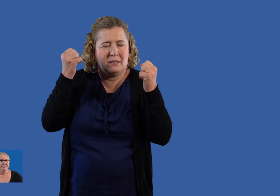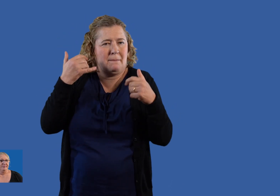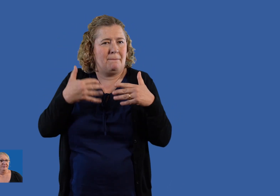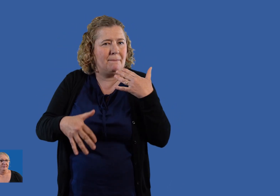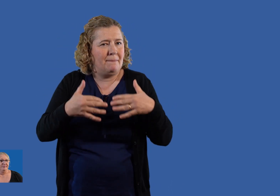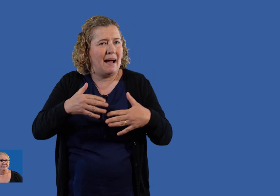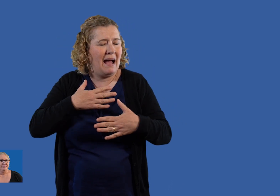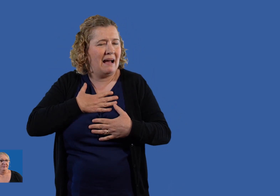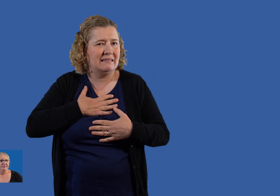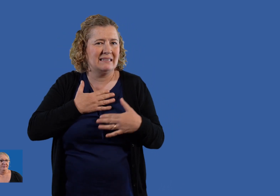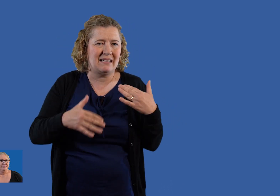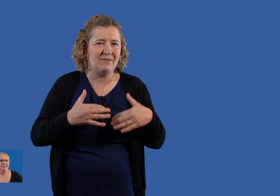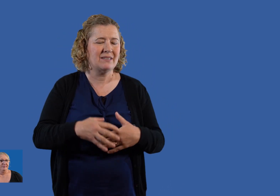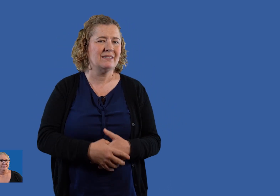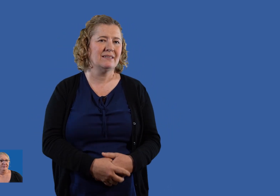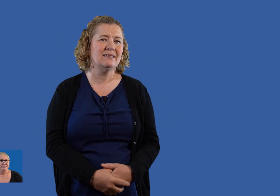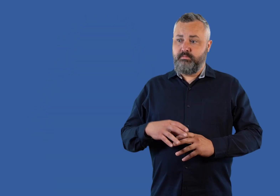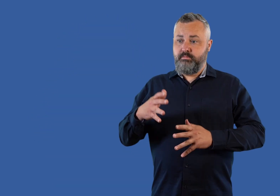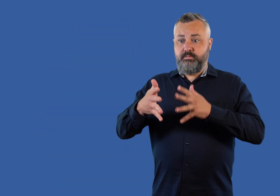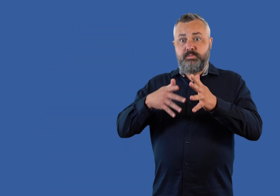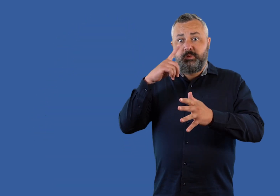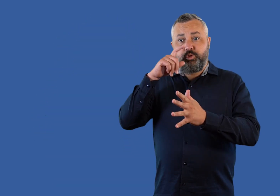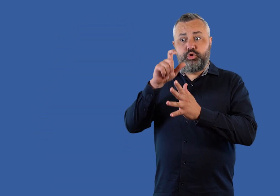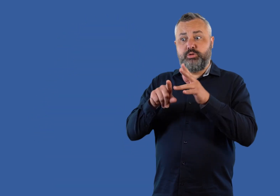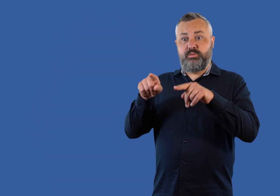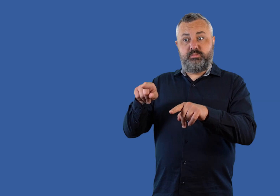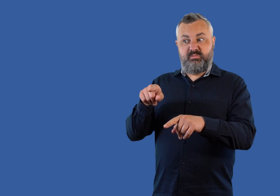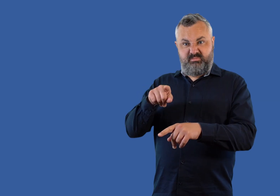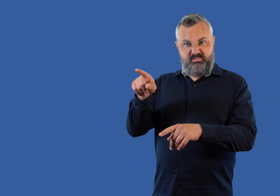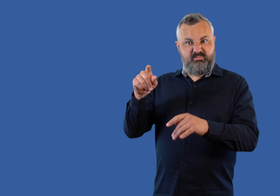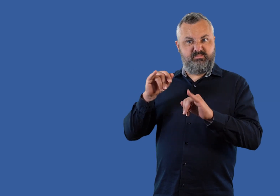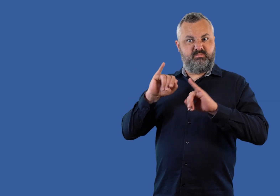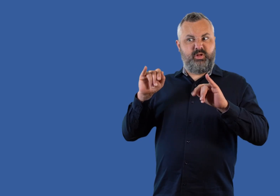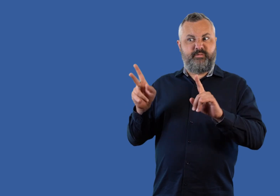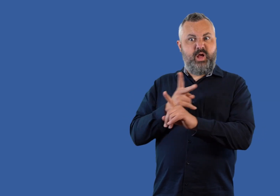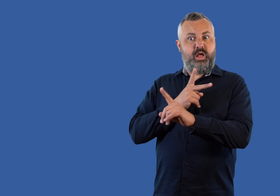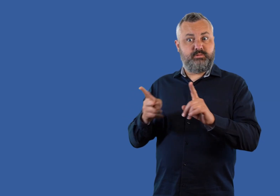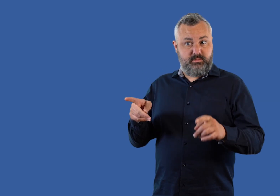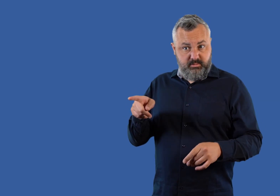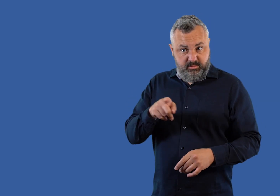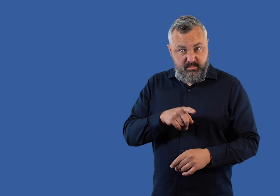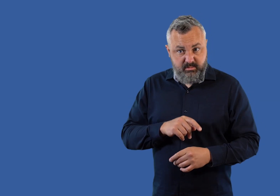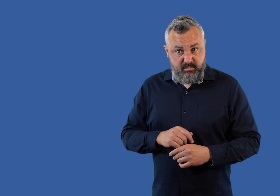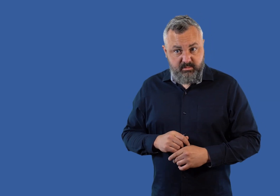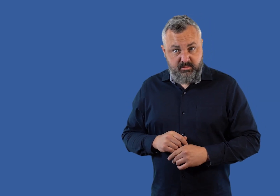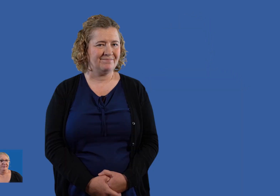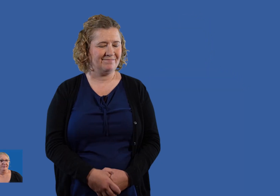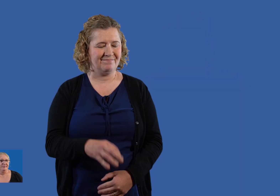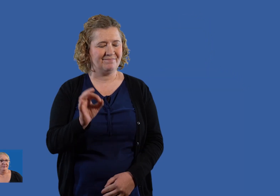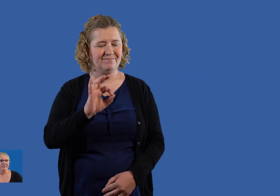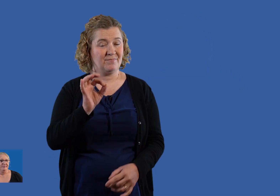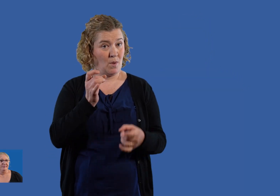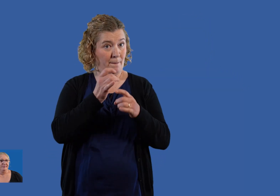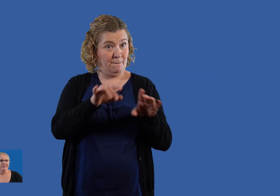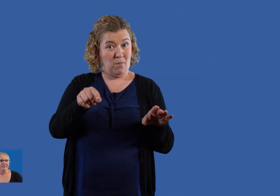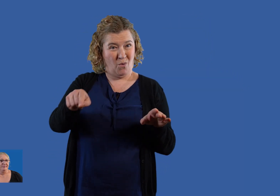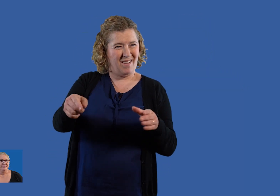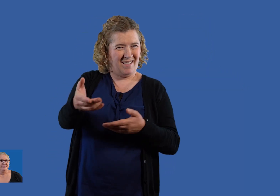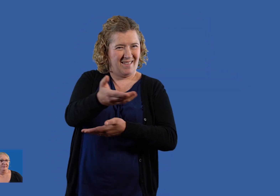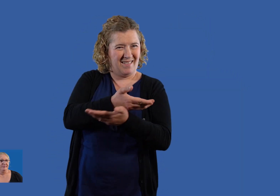and suffering. So, when people do this, are they violent? No, the discussion of suicide